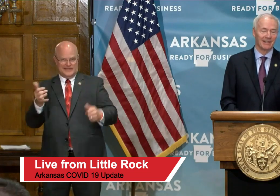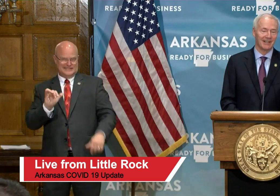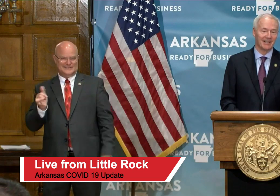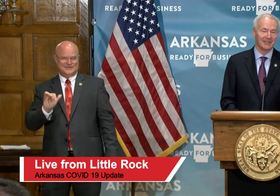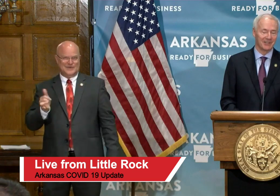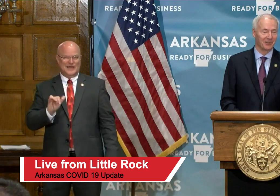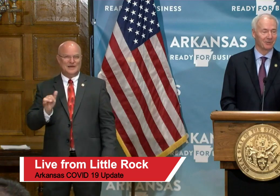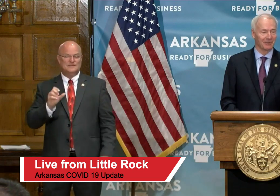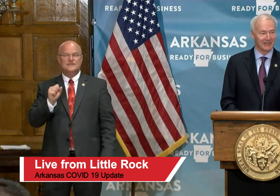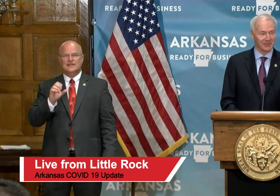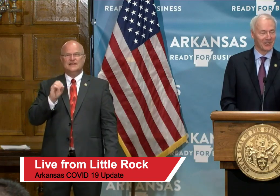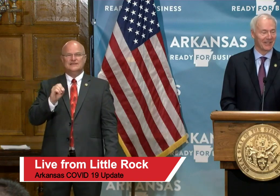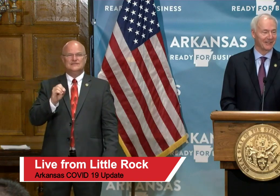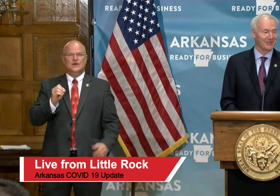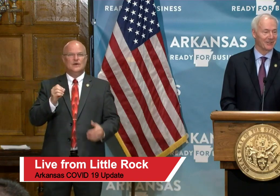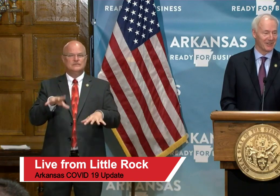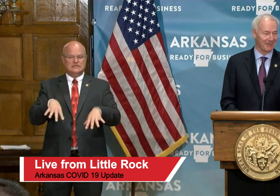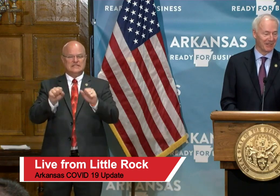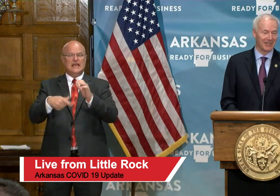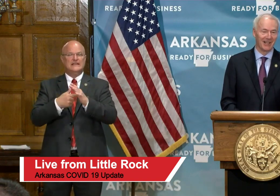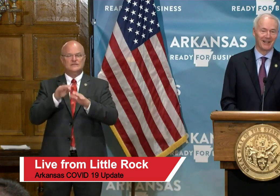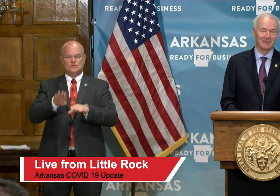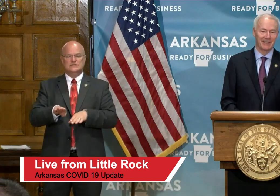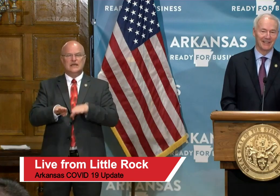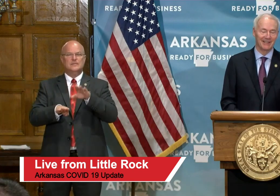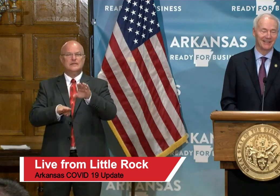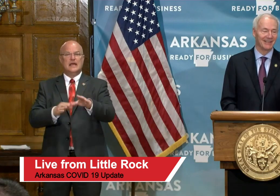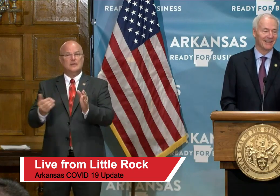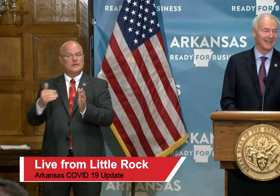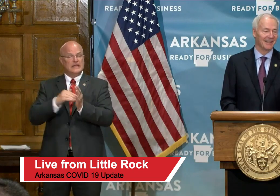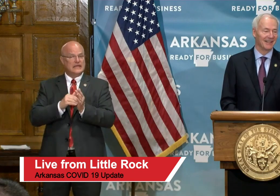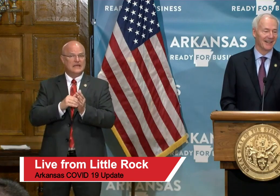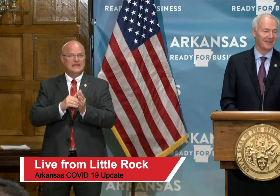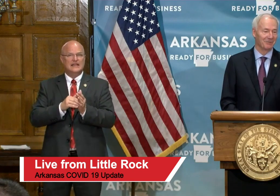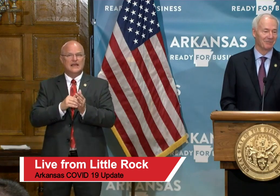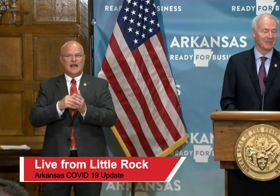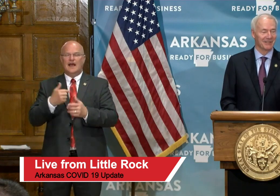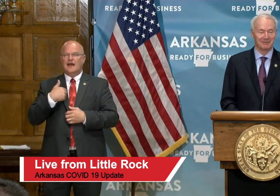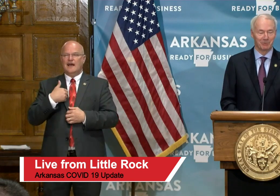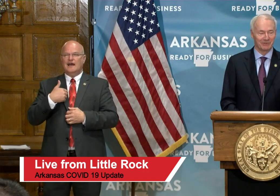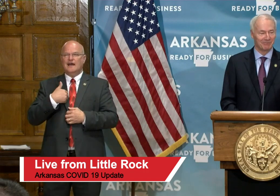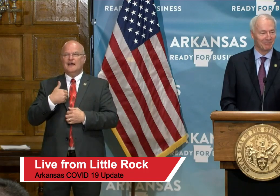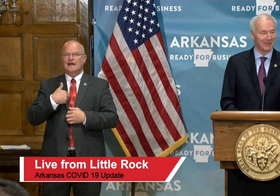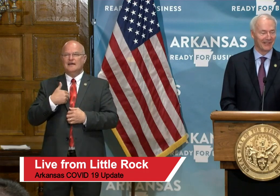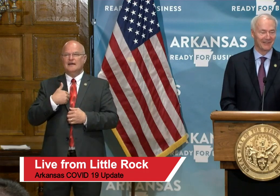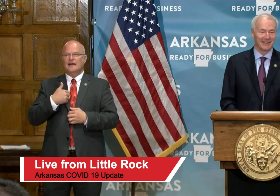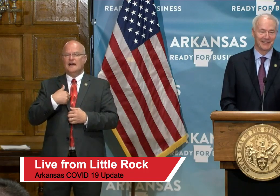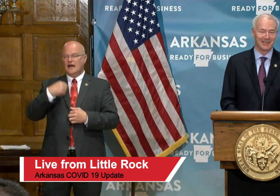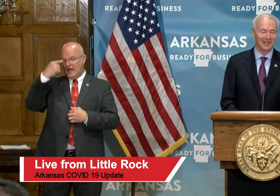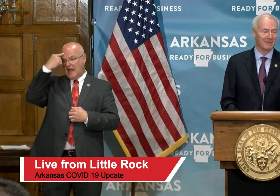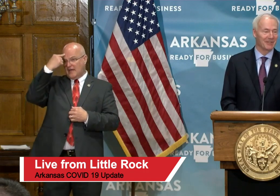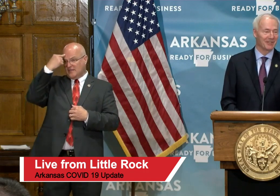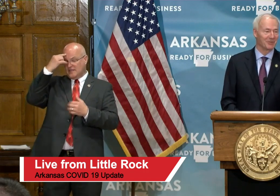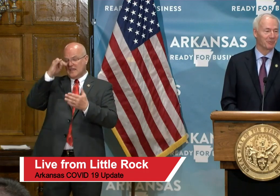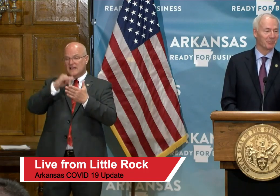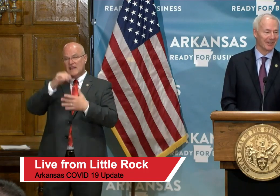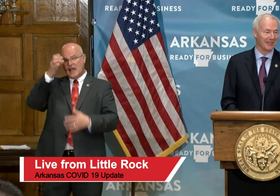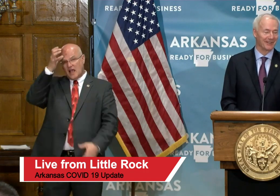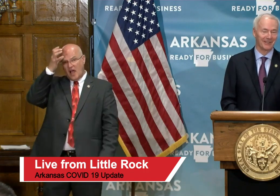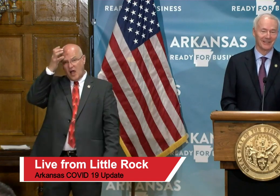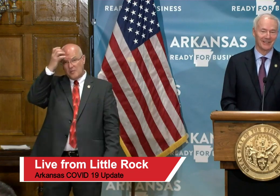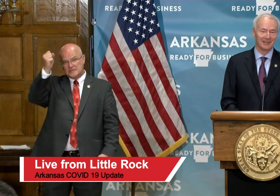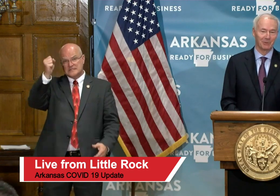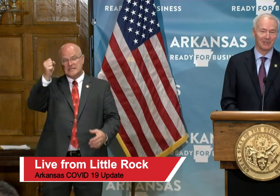well. So let's just take this a step at a time. Again, I would think that common sense